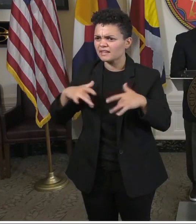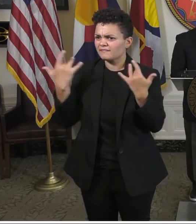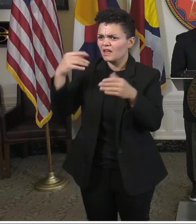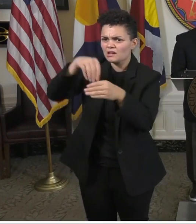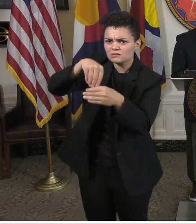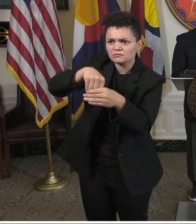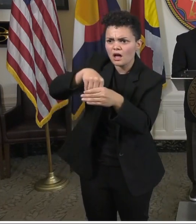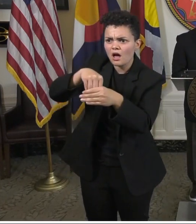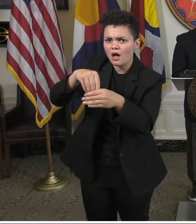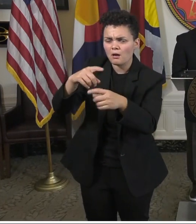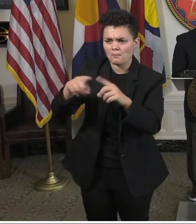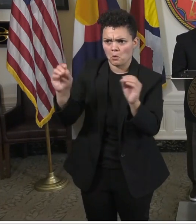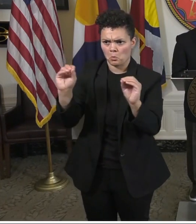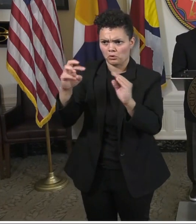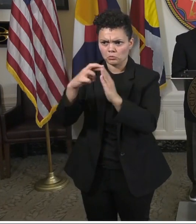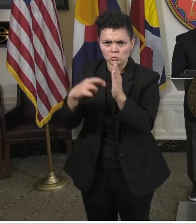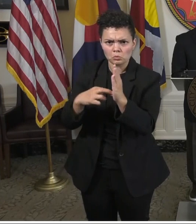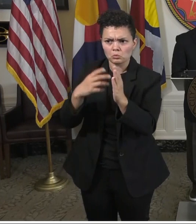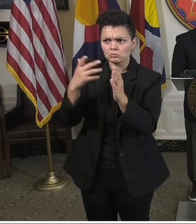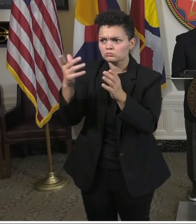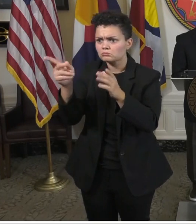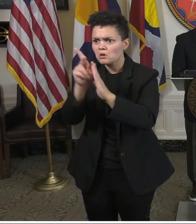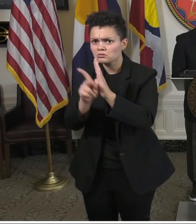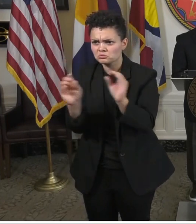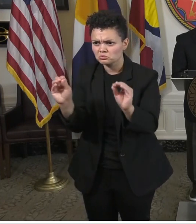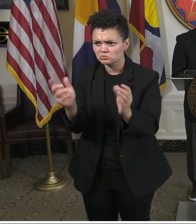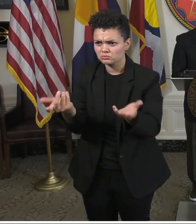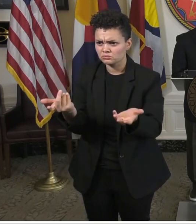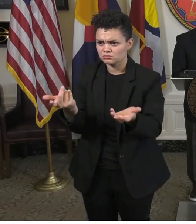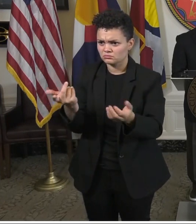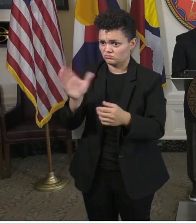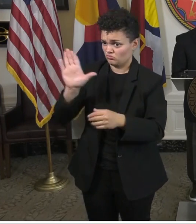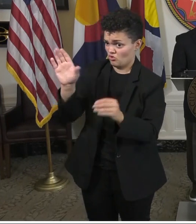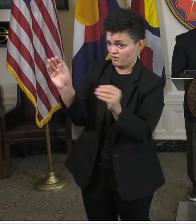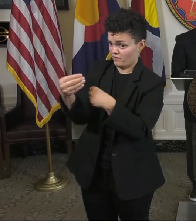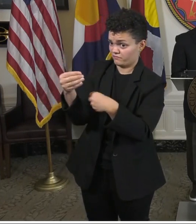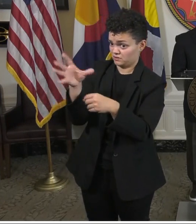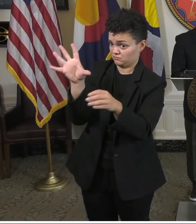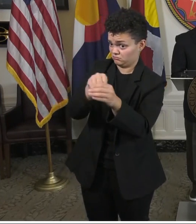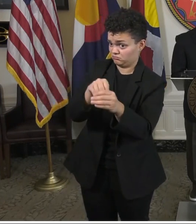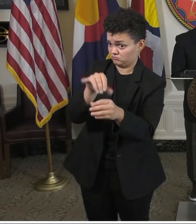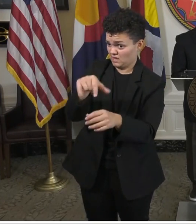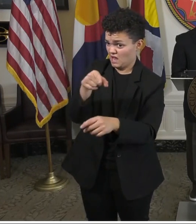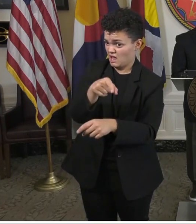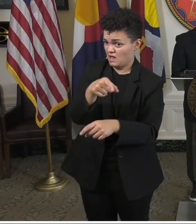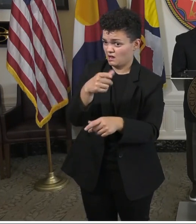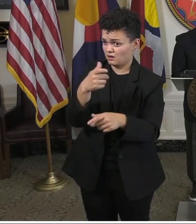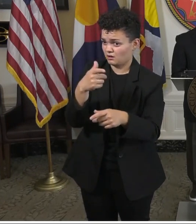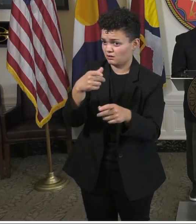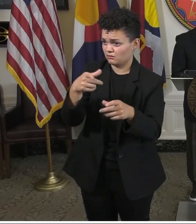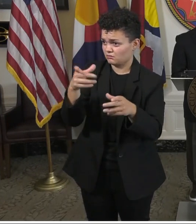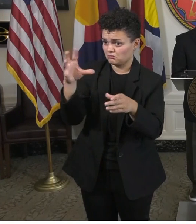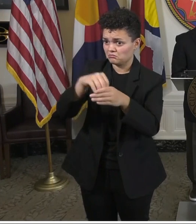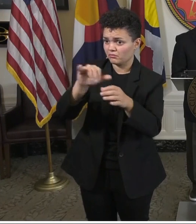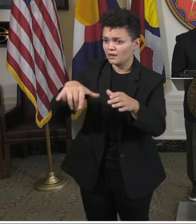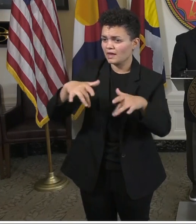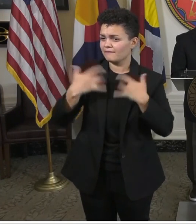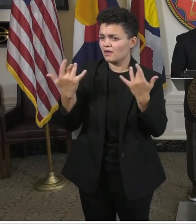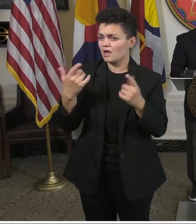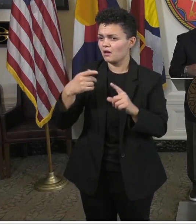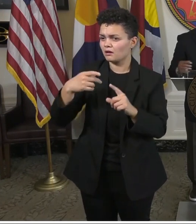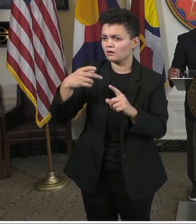Denver to loosen that up. Has your office been involved at all in working with Polis or working with the